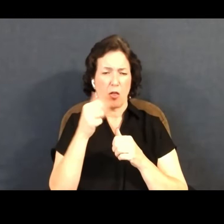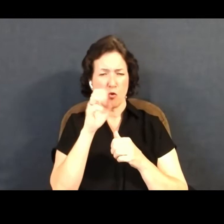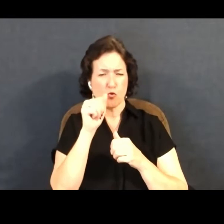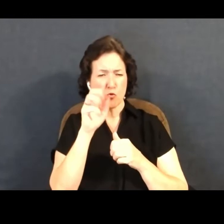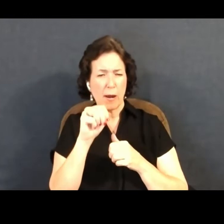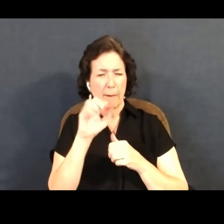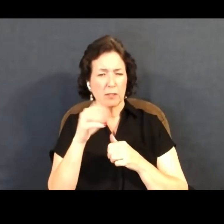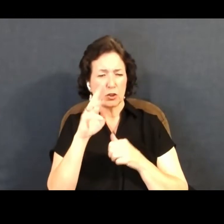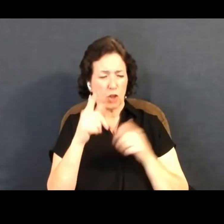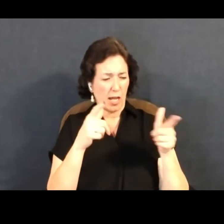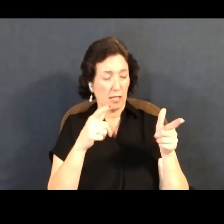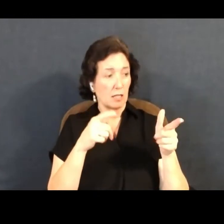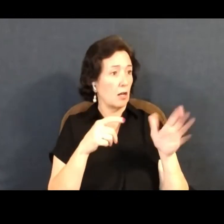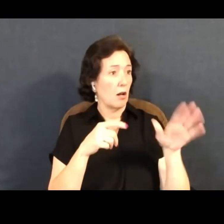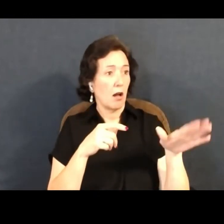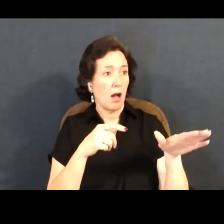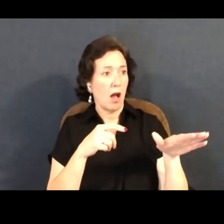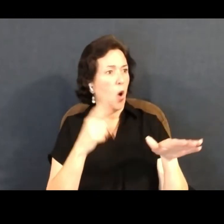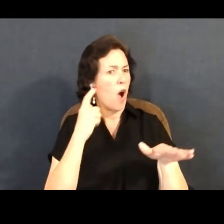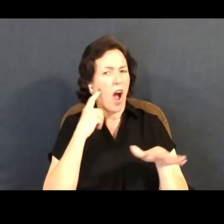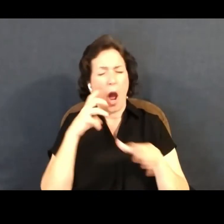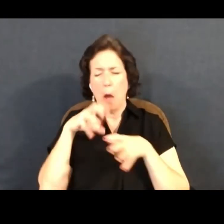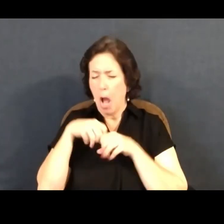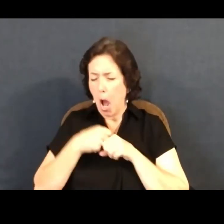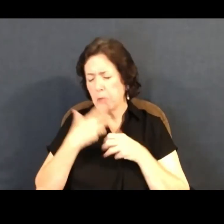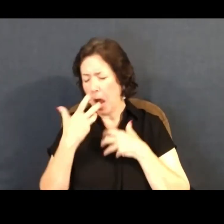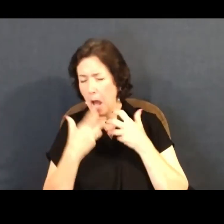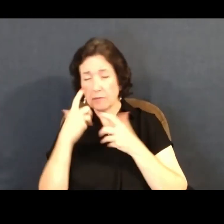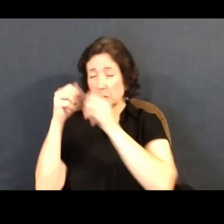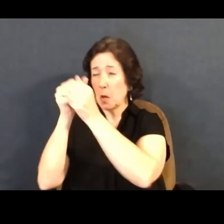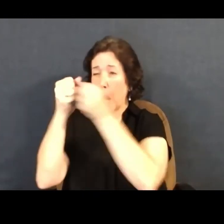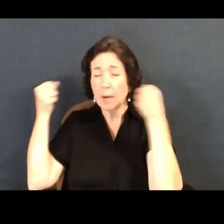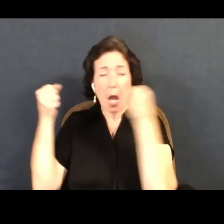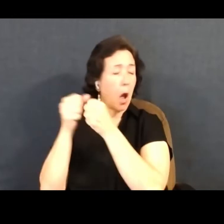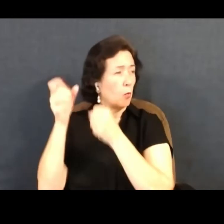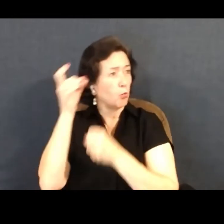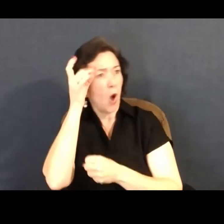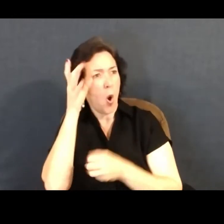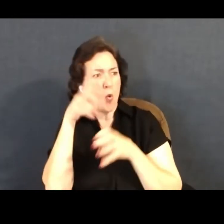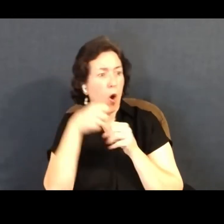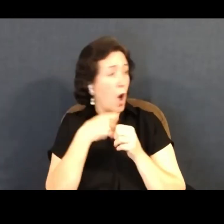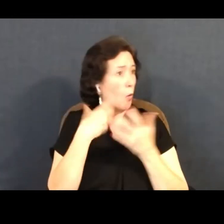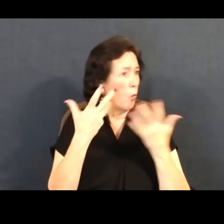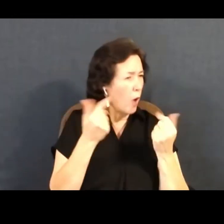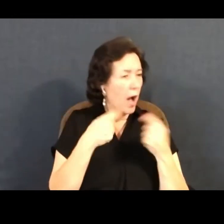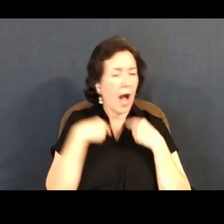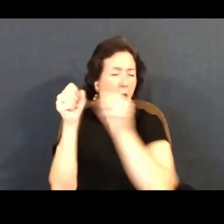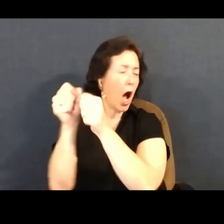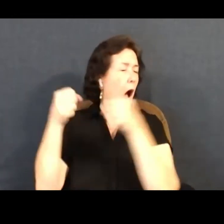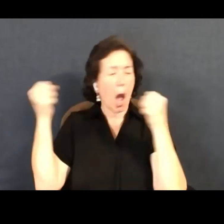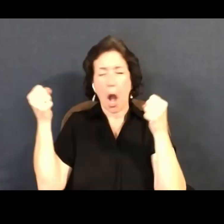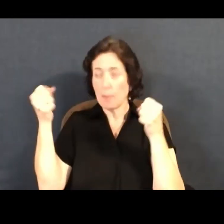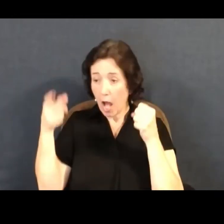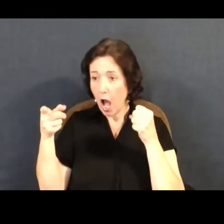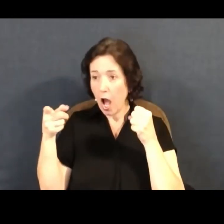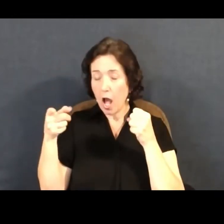From there came a moaning, a groaning from that cupboard. Such a moaning and a groaning. And when I opened the cupboard,